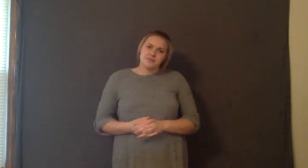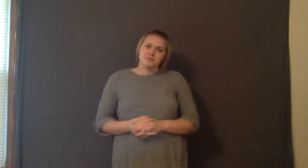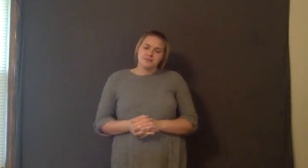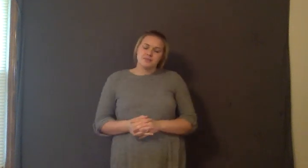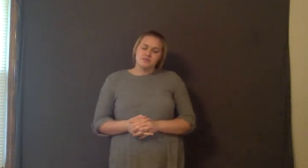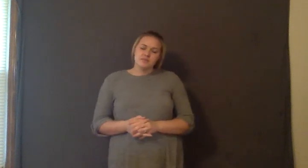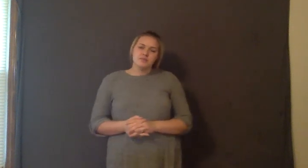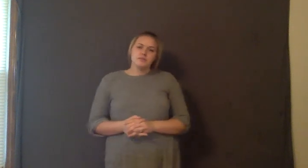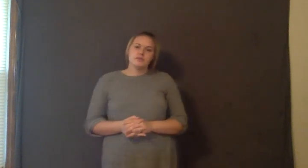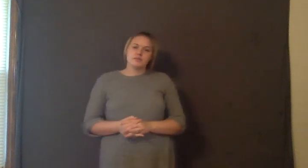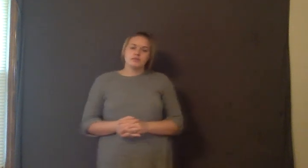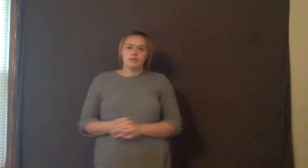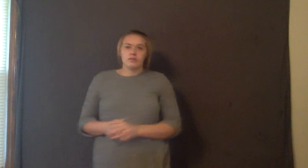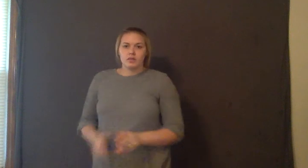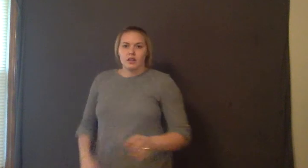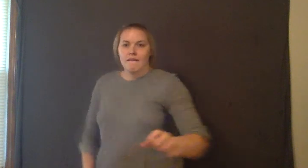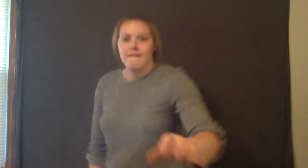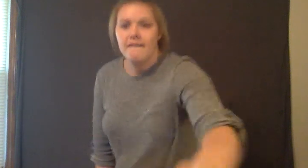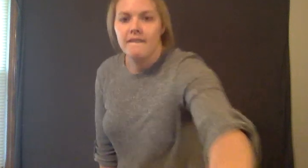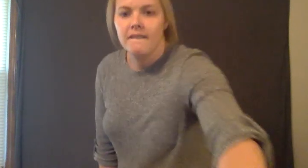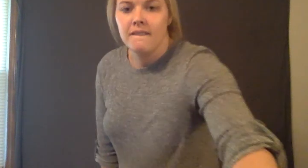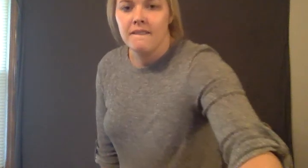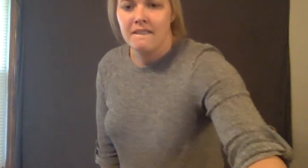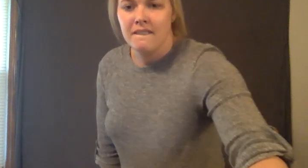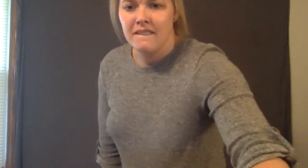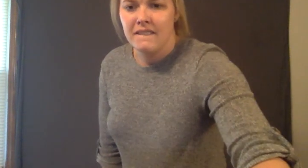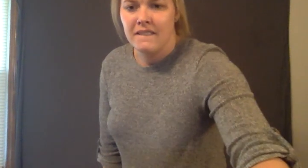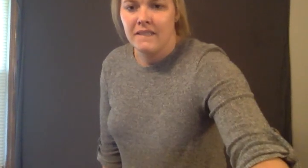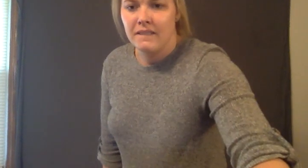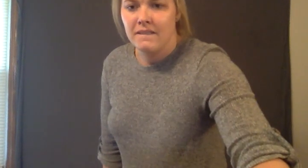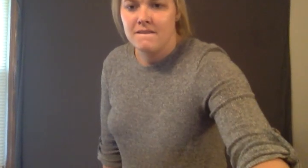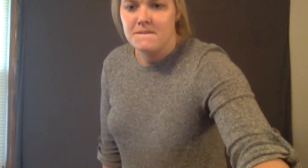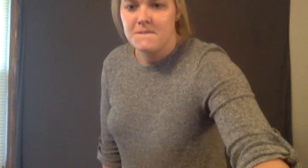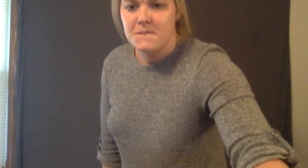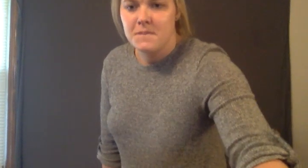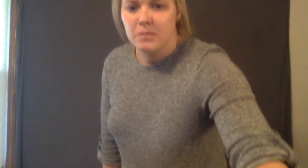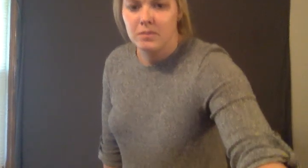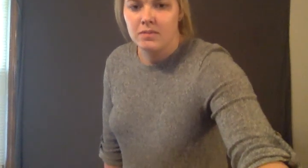We love innovation. We love technology. We love creativity.